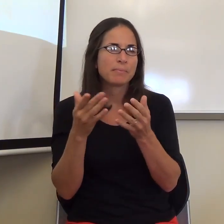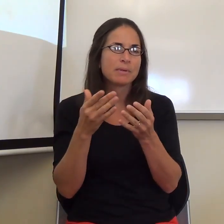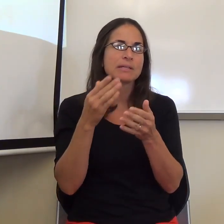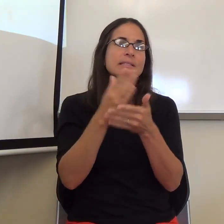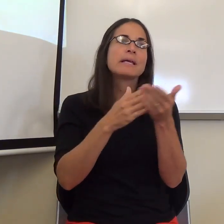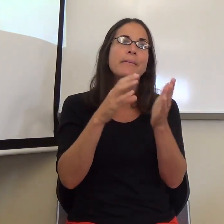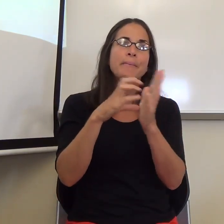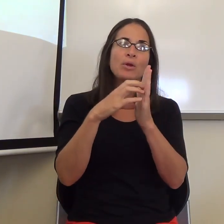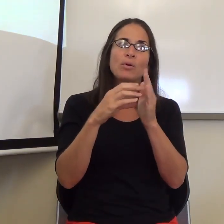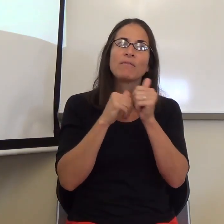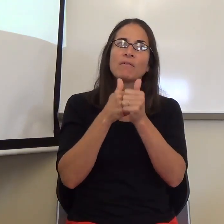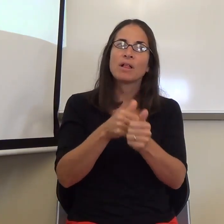Yes.